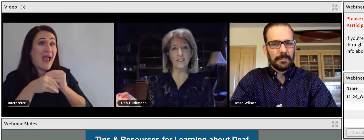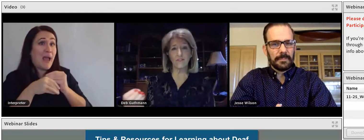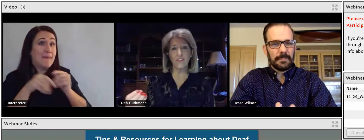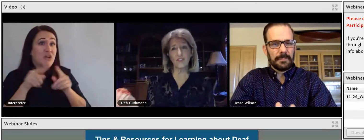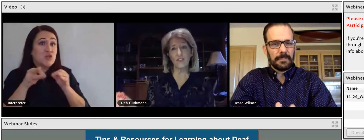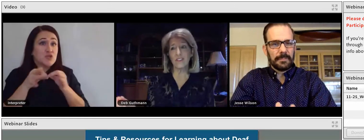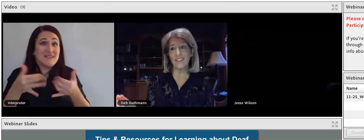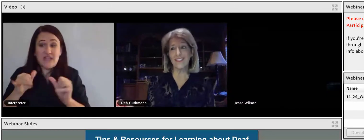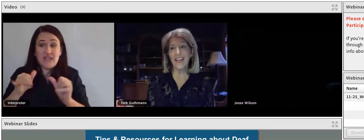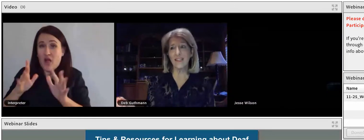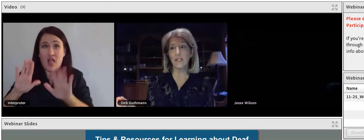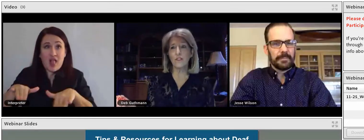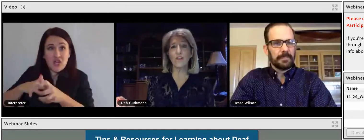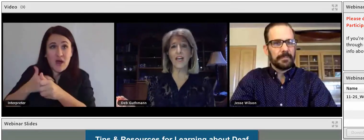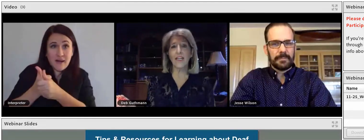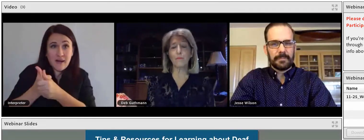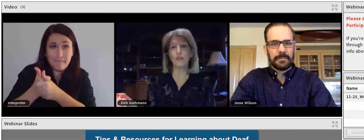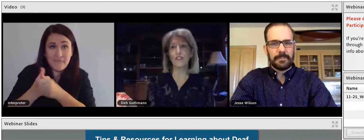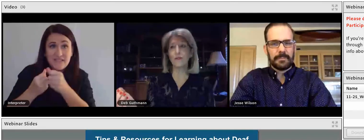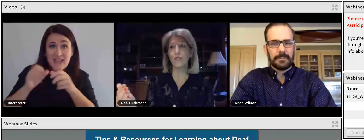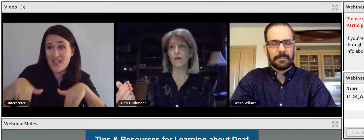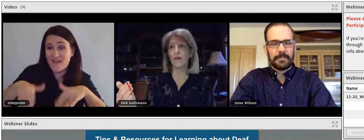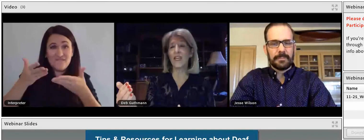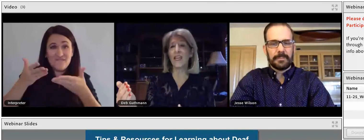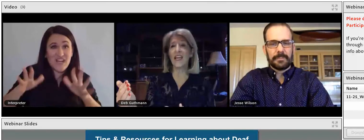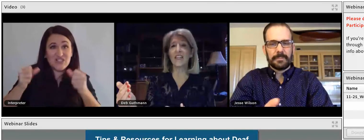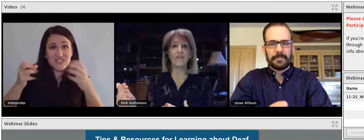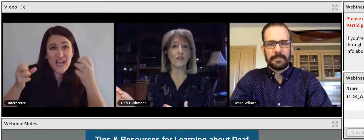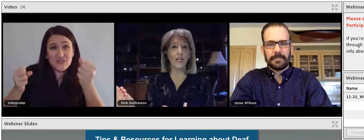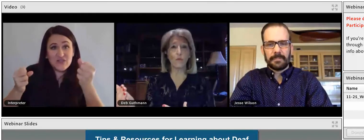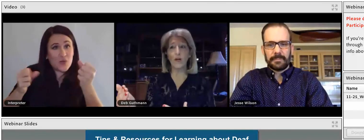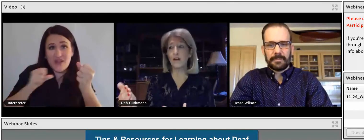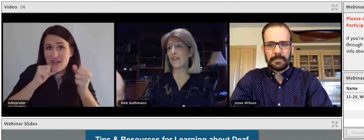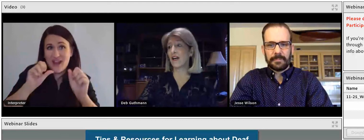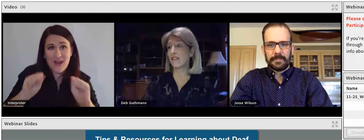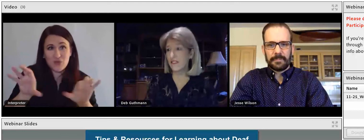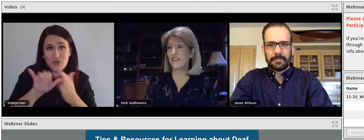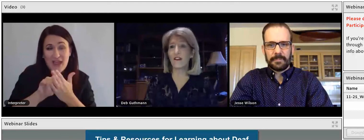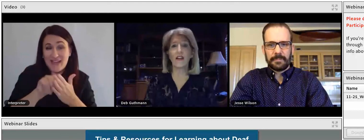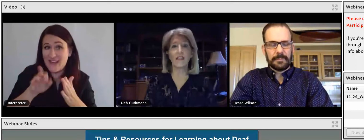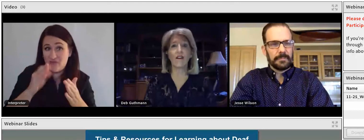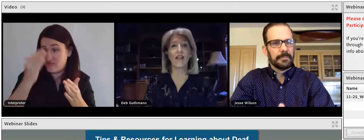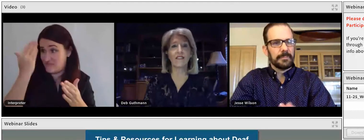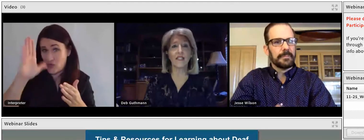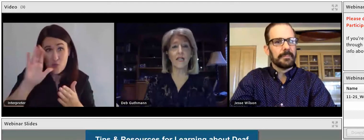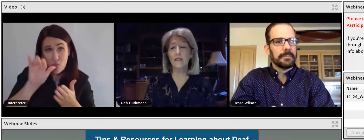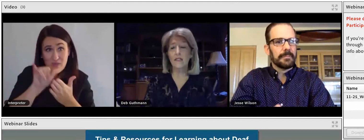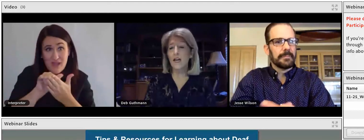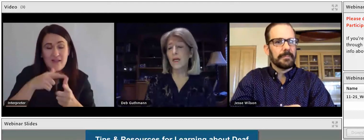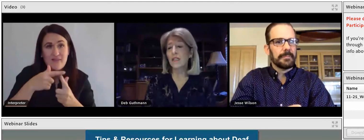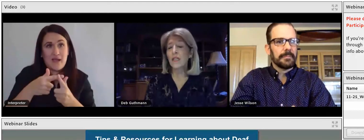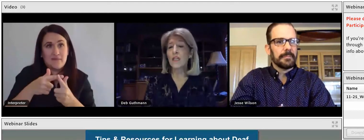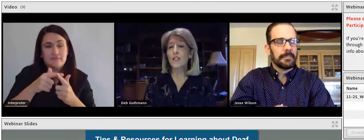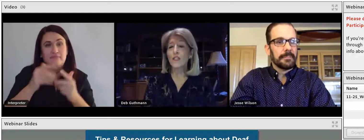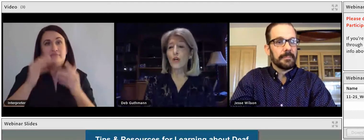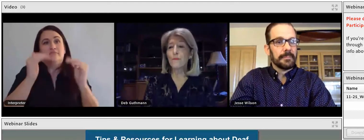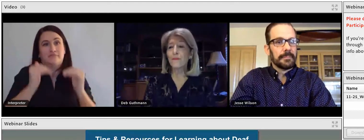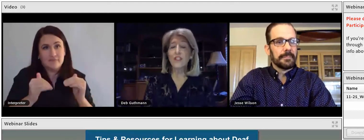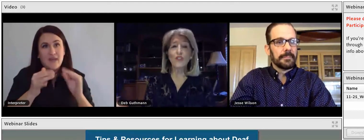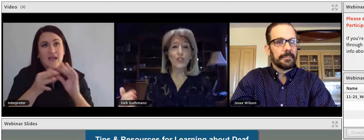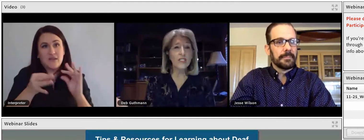interpreter hasn't finished the signing, so they're not able to do so. And if you're not aware of that, then you're on to the next